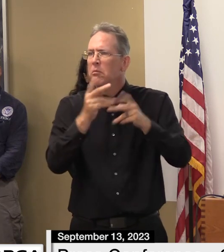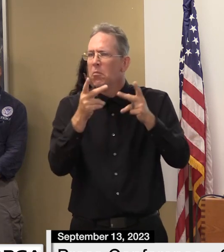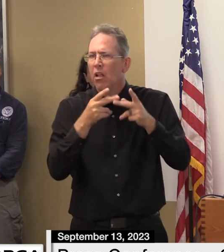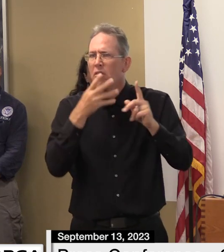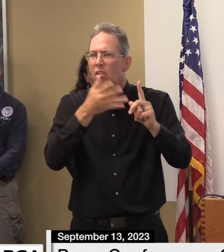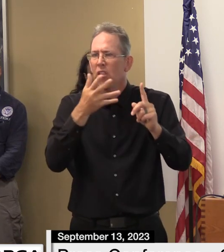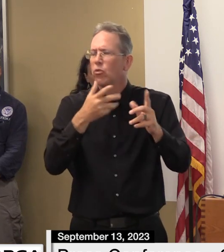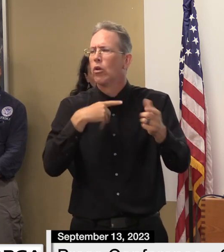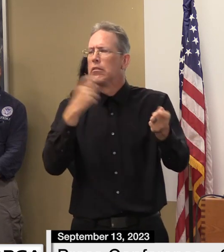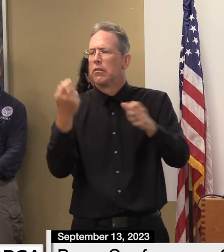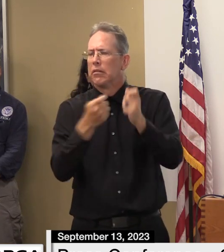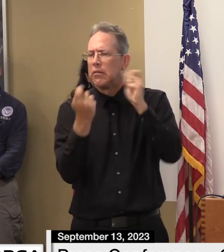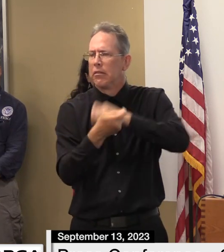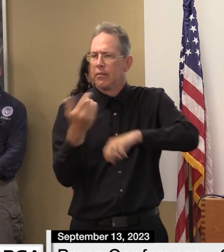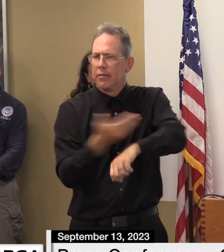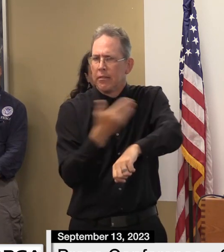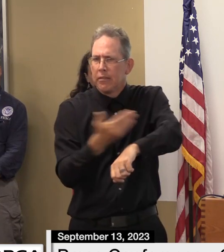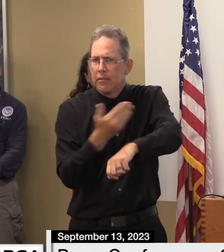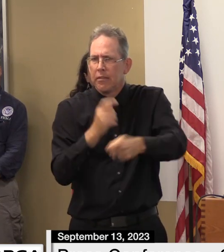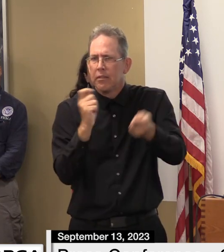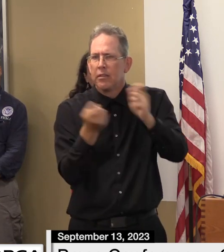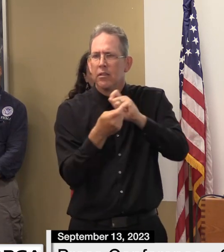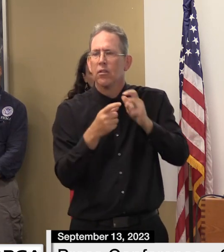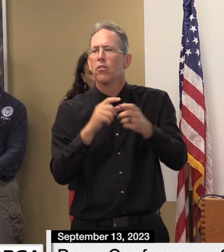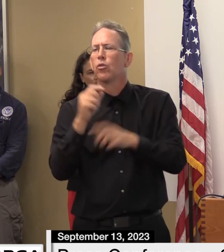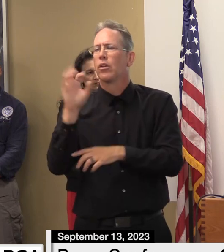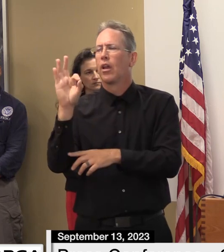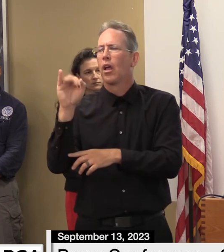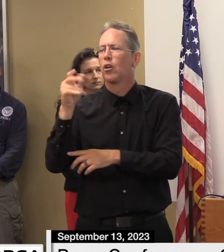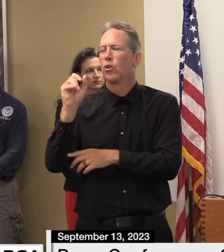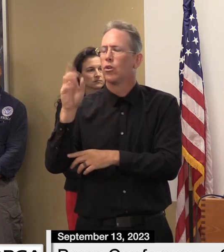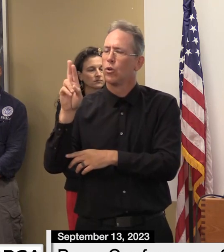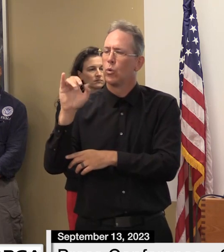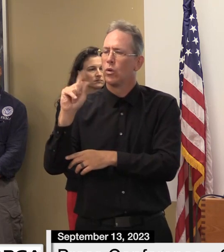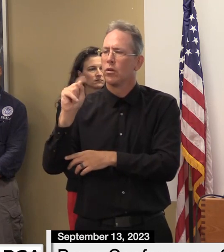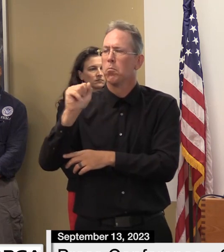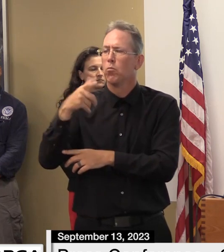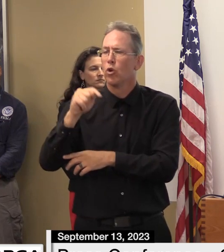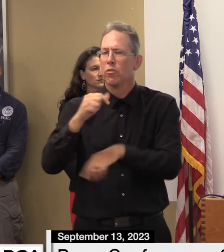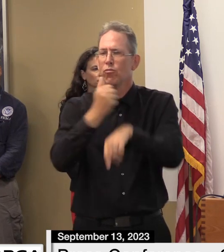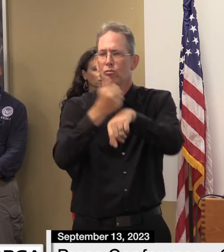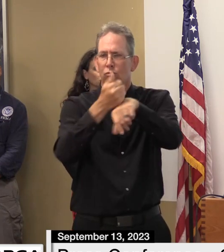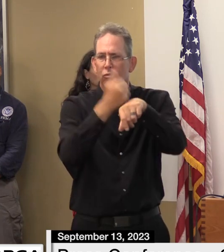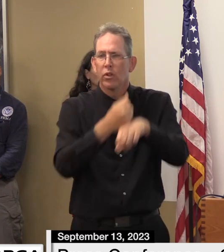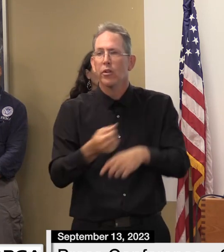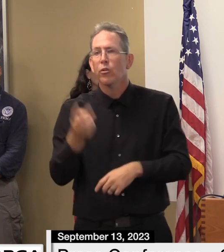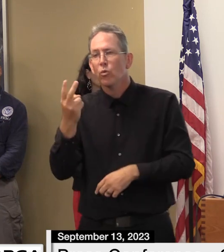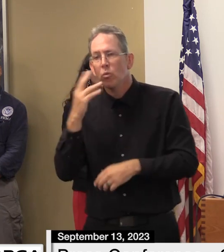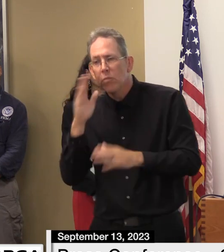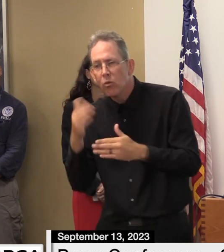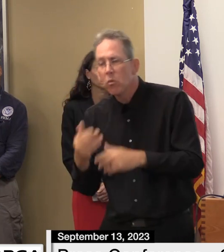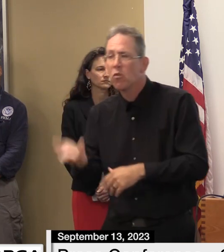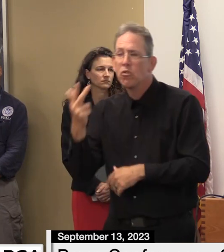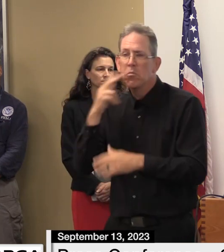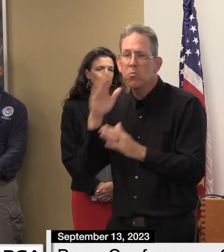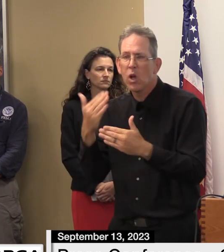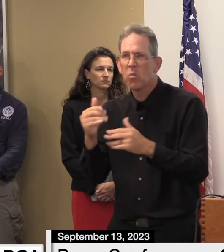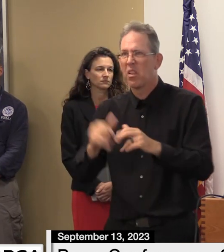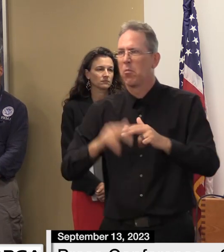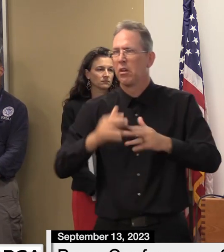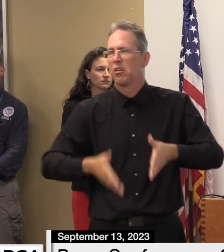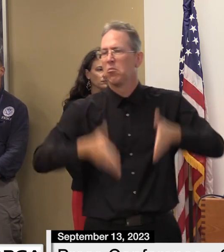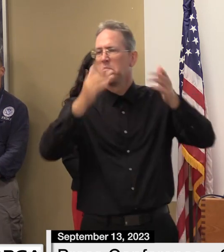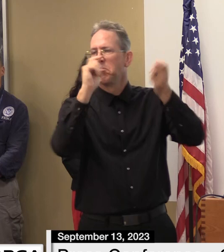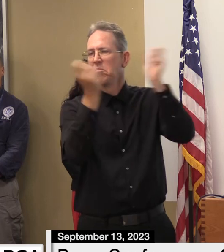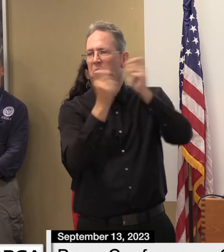transform it into a 9-unit apartment building with 2 and 3 bedroom units, which are in critical need across the state, with also